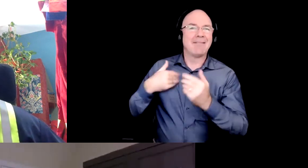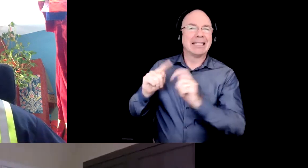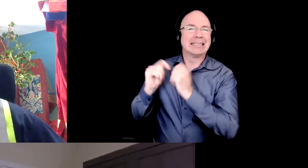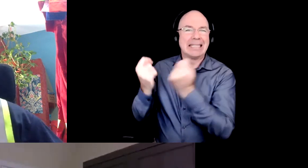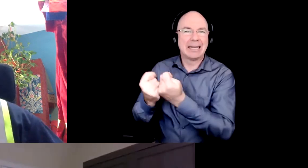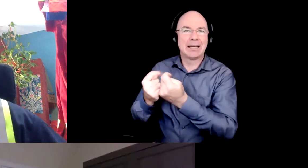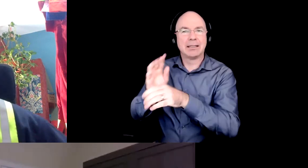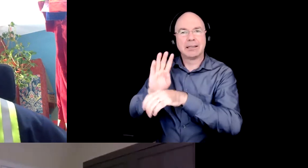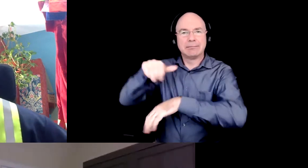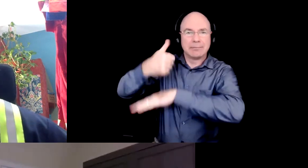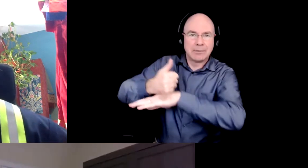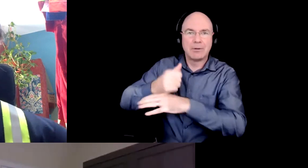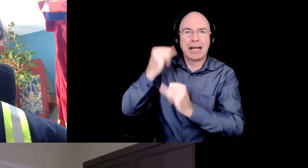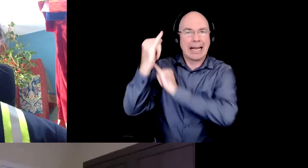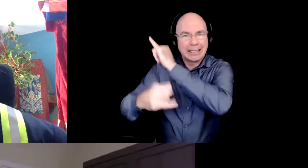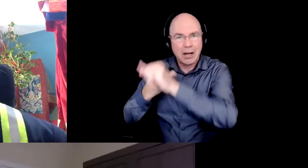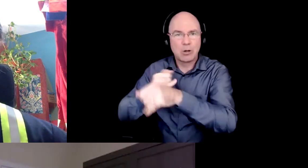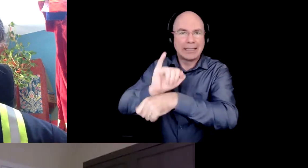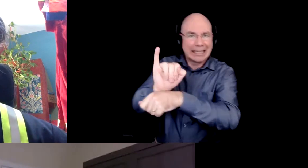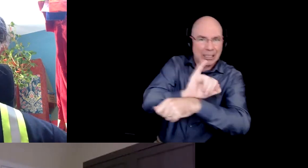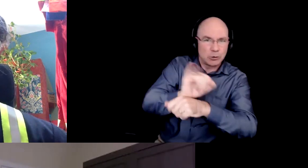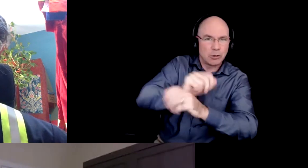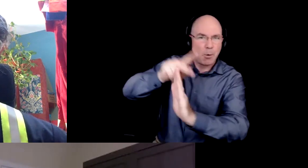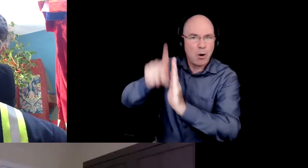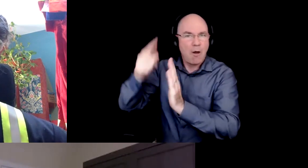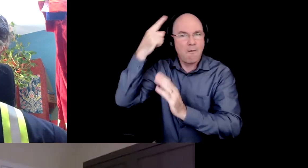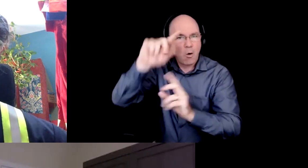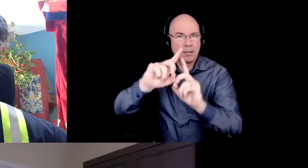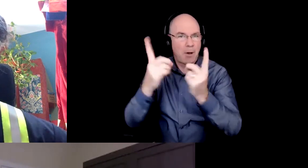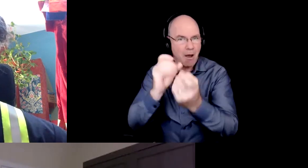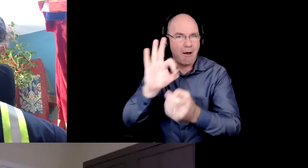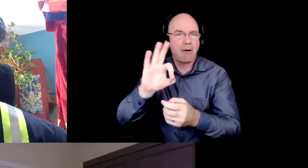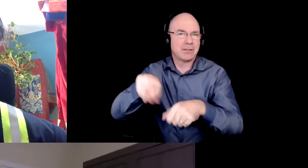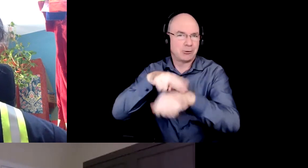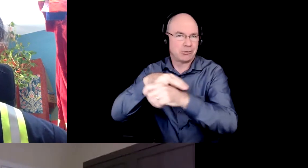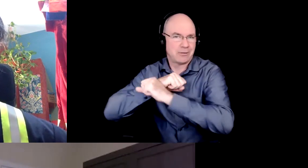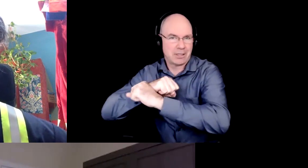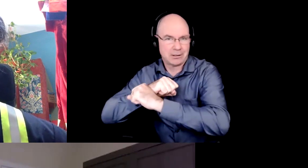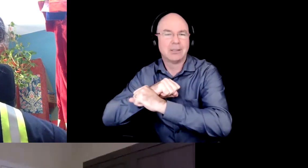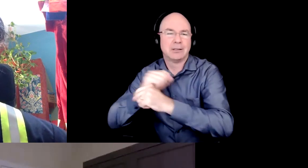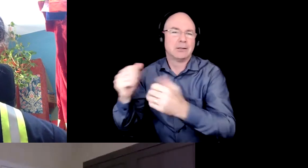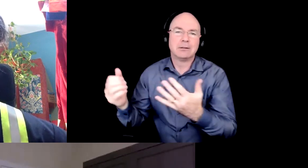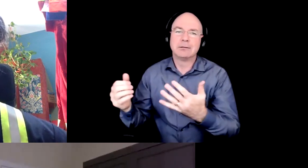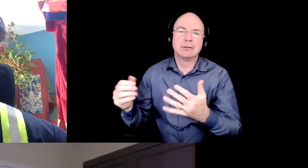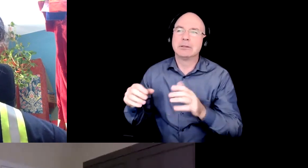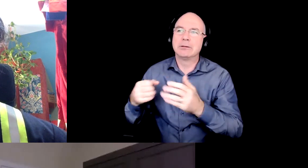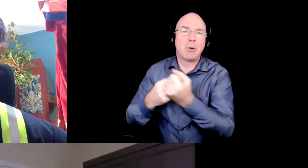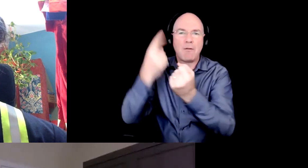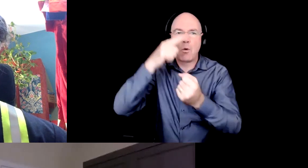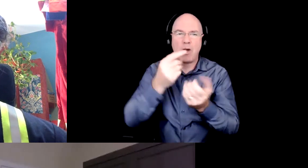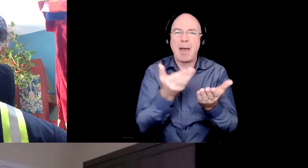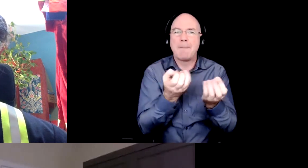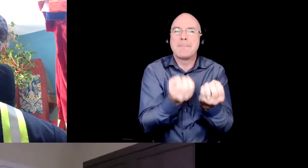and executes international and industrial programs for Department of National Defense, primarily in support of material acquisition